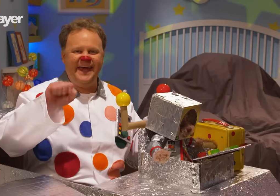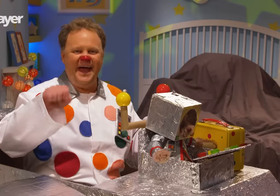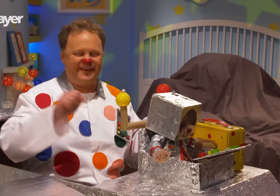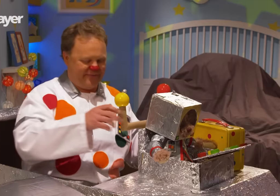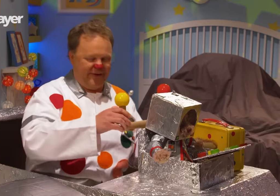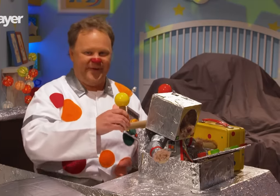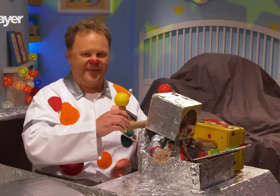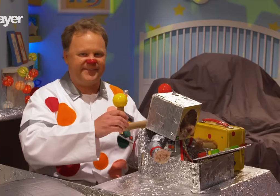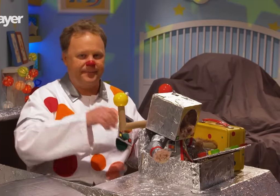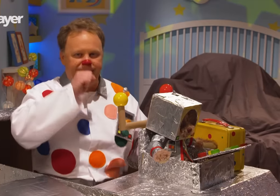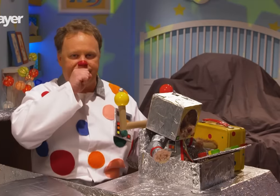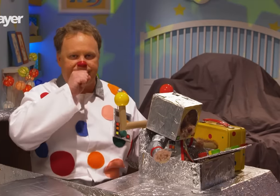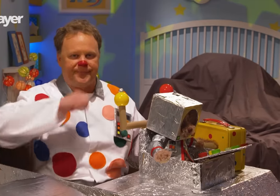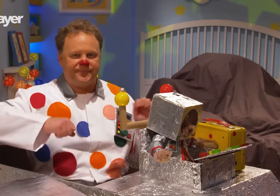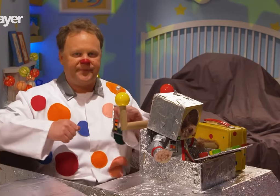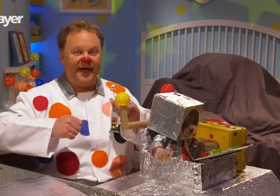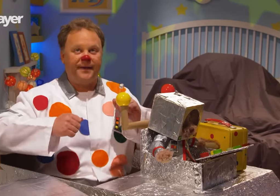yes, of course.